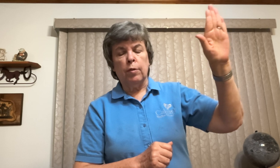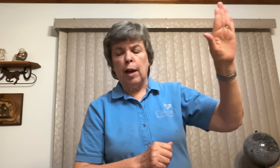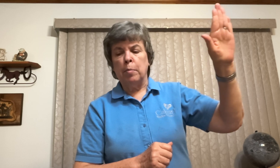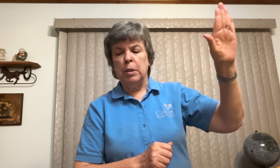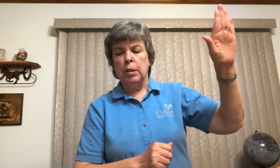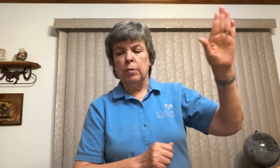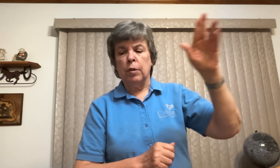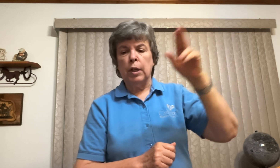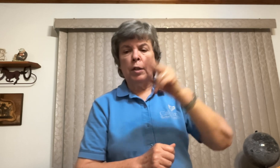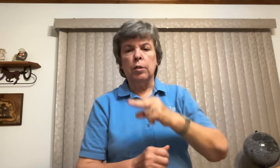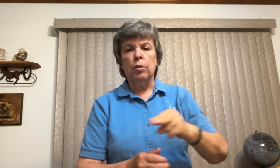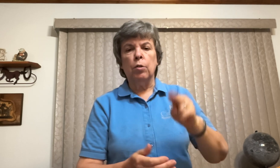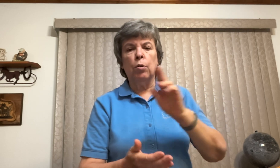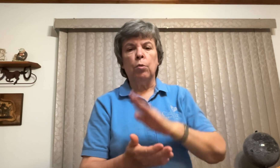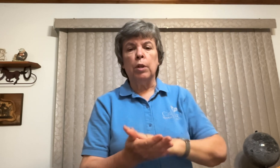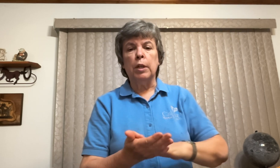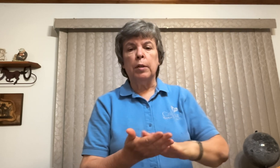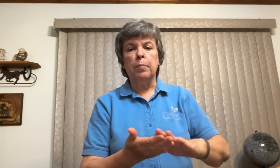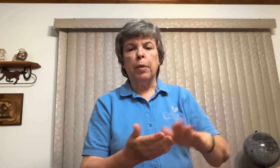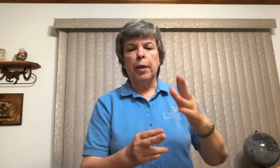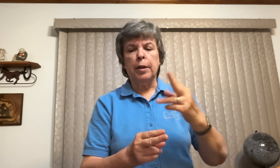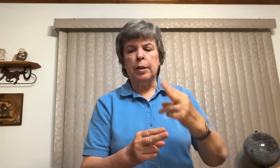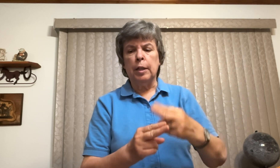flat possessive hand. Holy name.